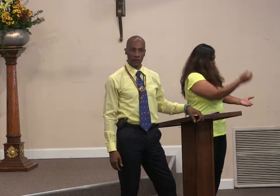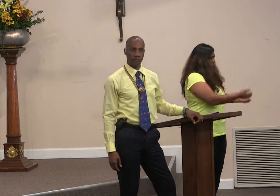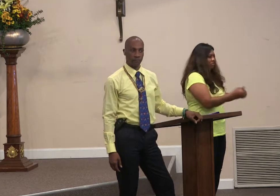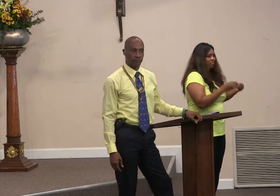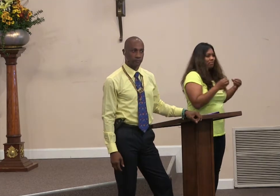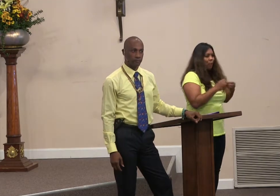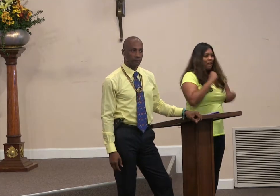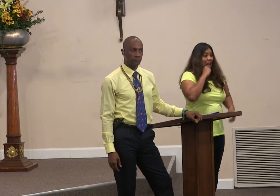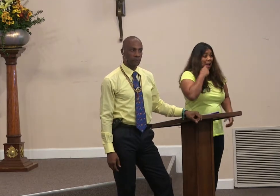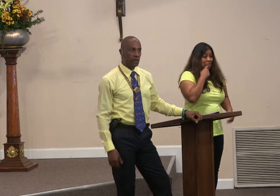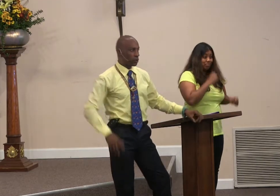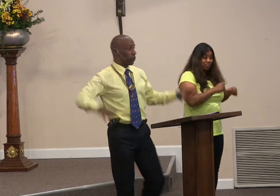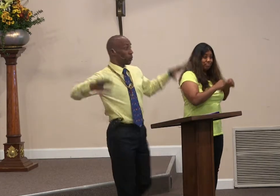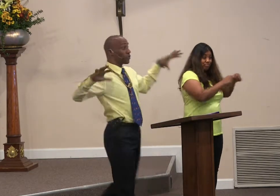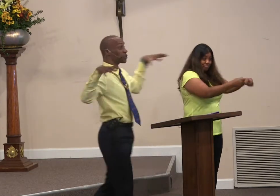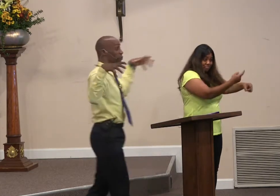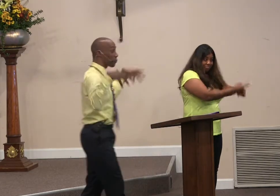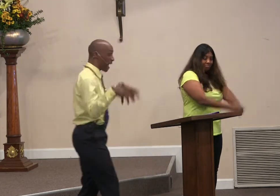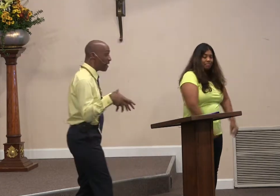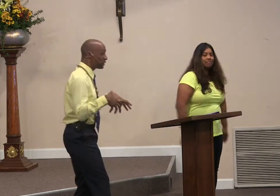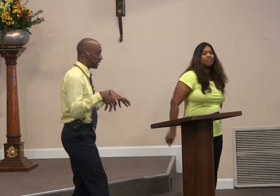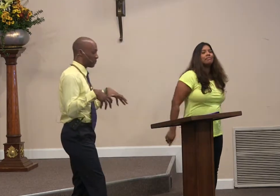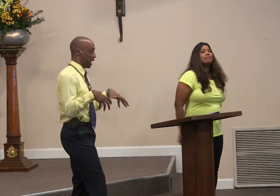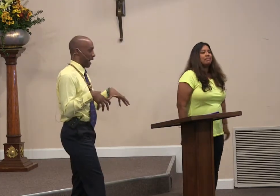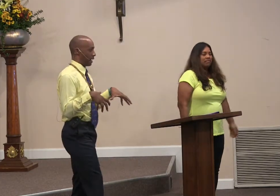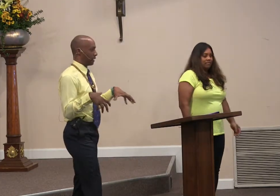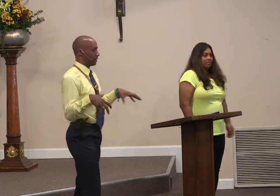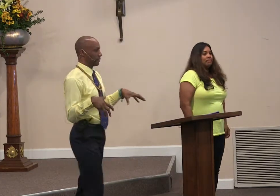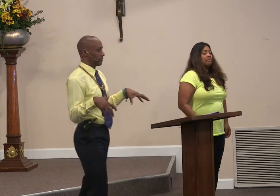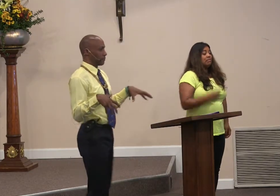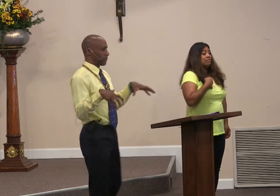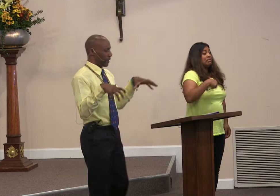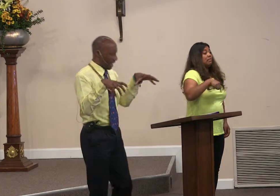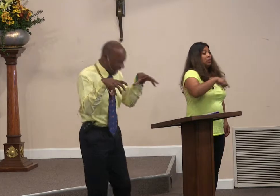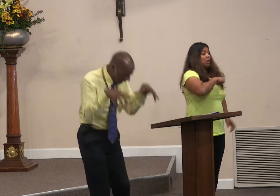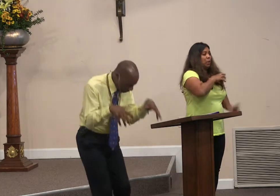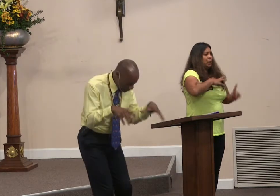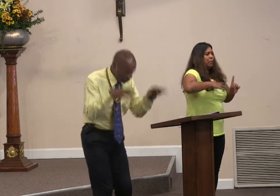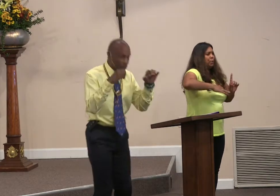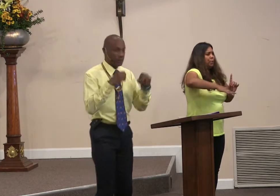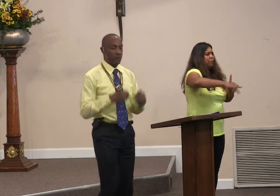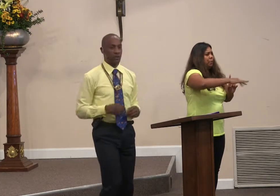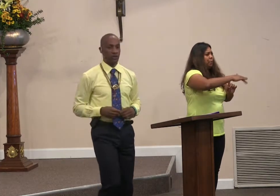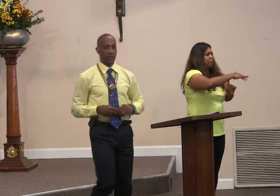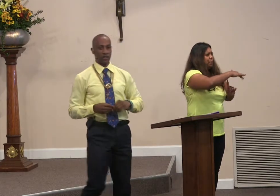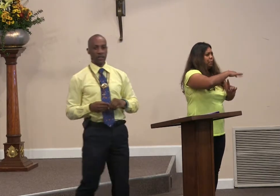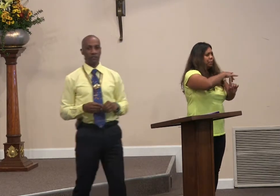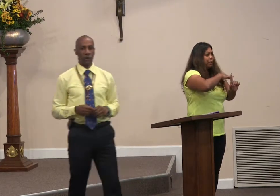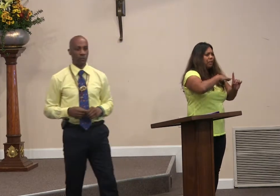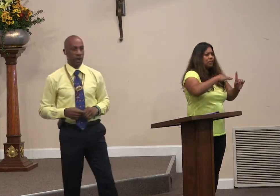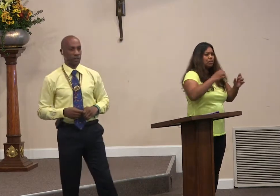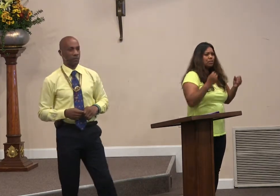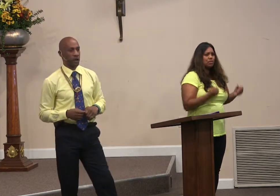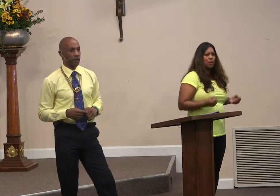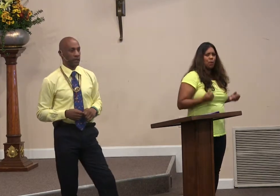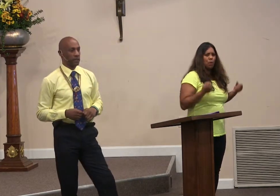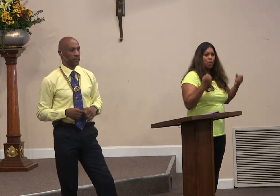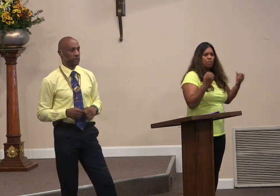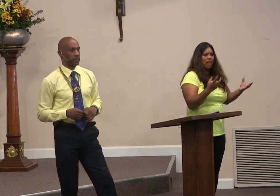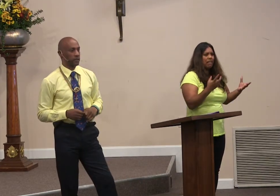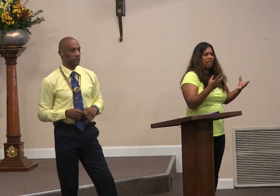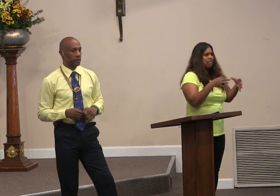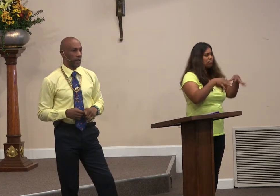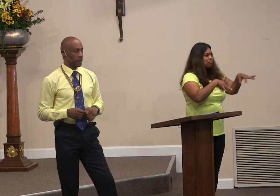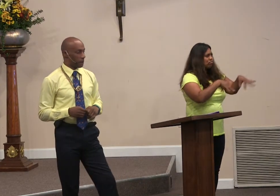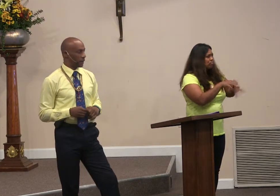and on. So we're surrounded by absolute demonstrations of what prosperity